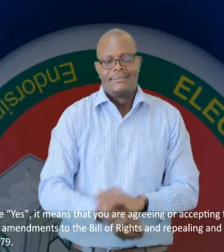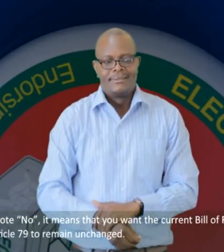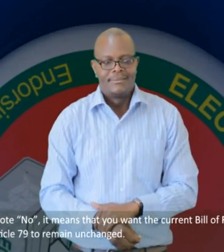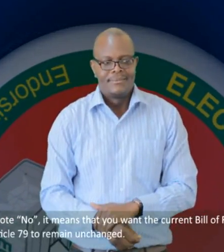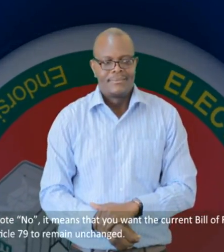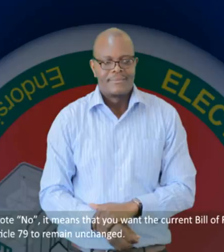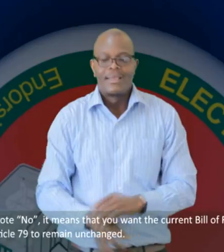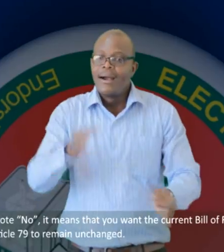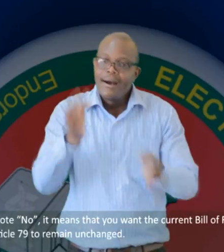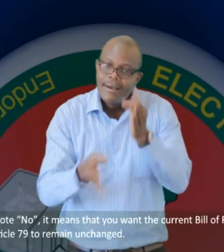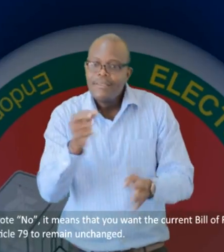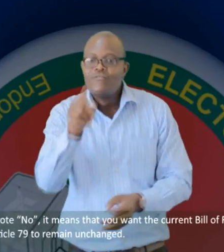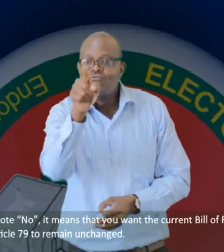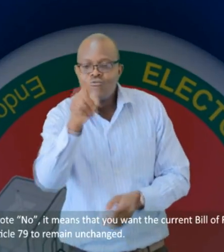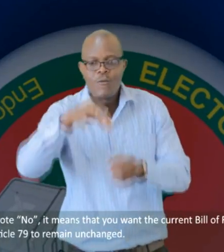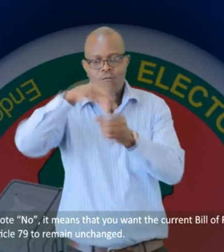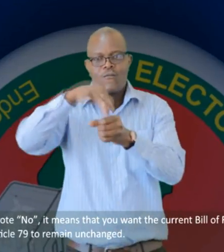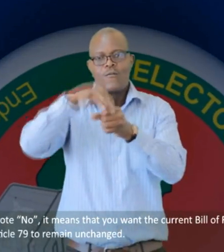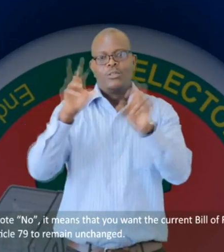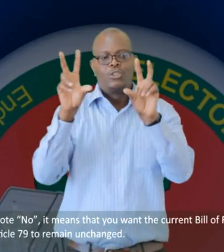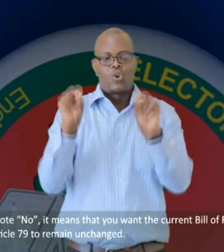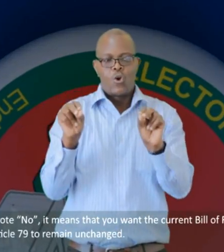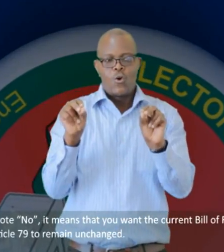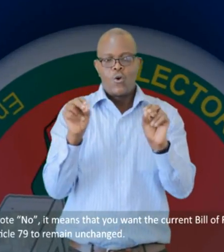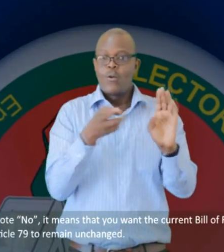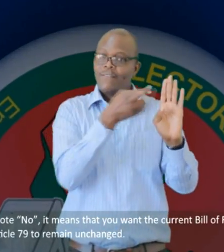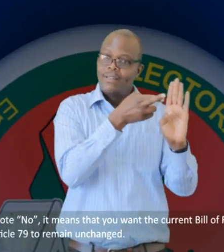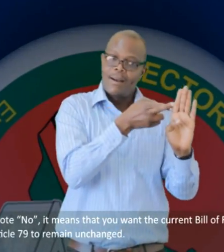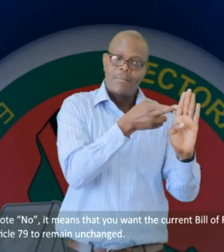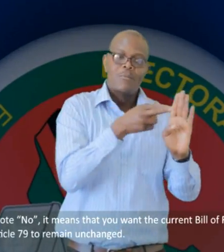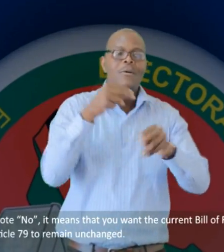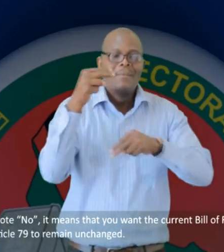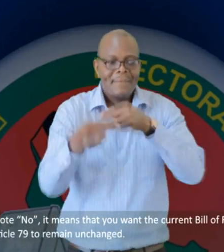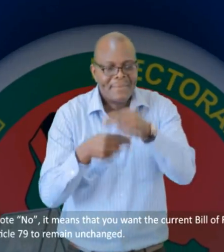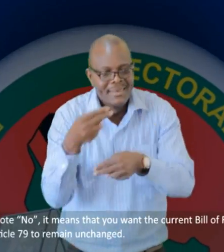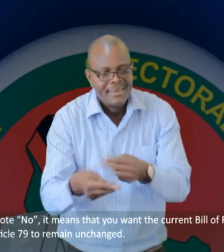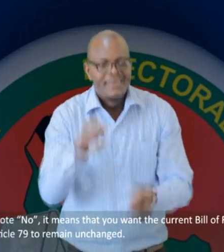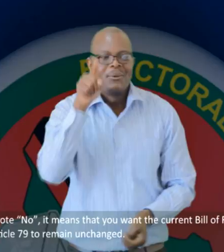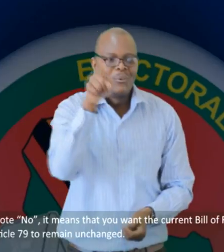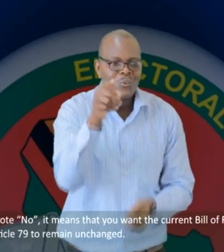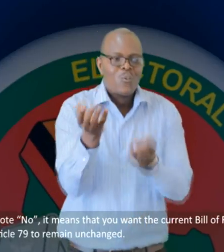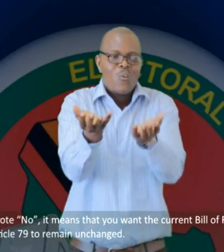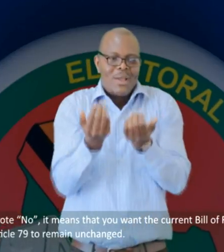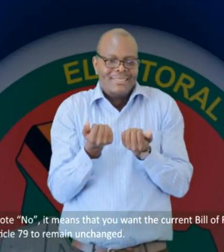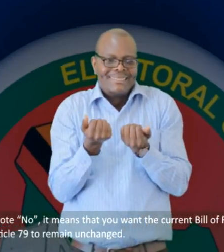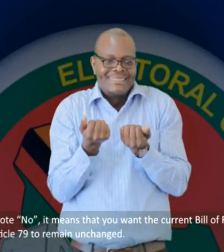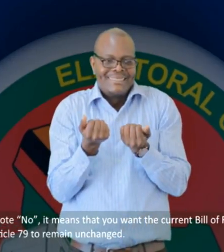If you vote no, it means that you want the current Bill of Rights and Article 79 to remain